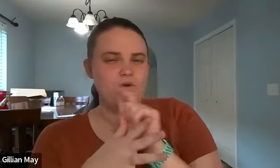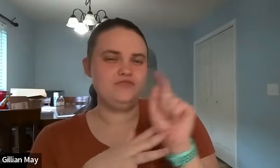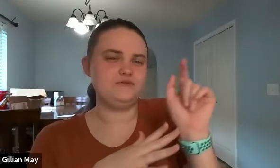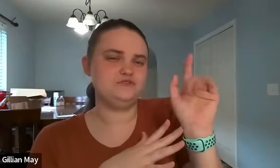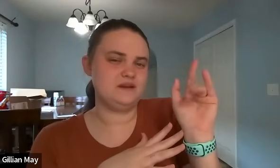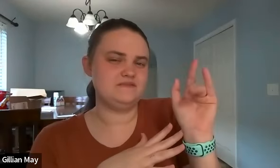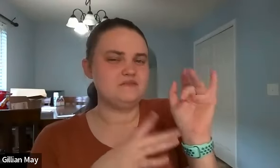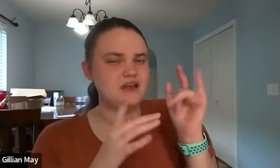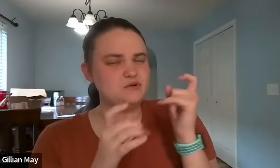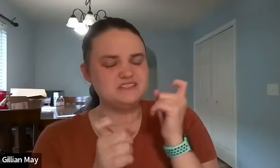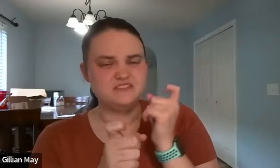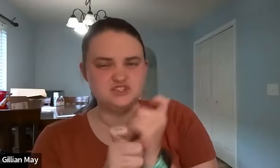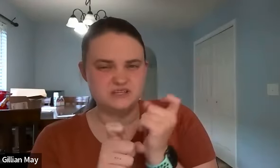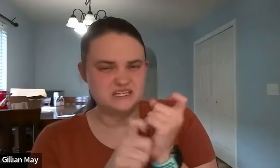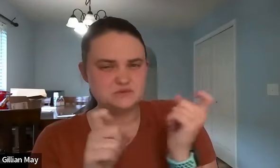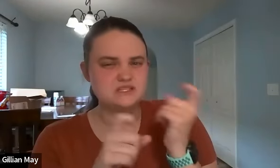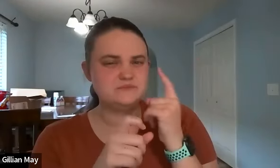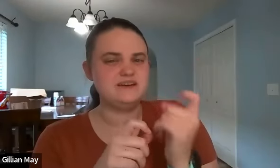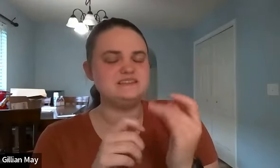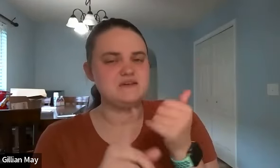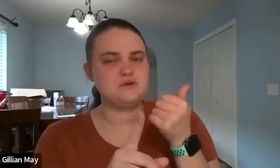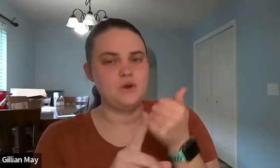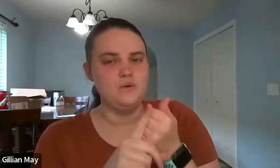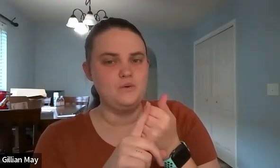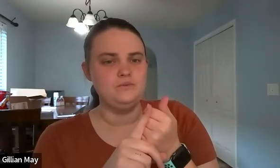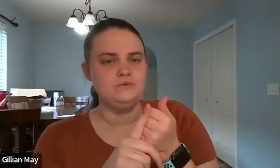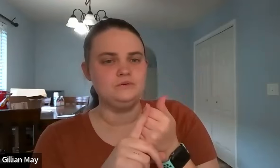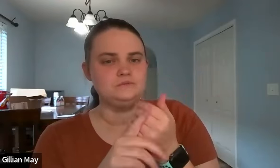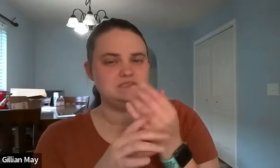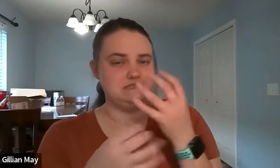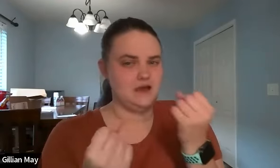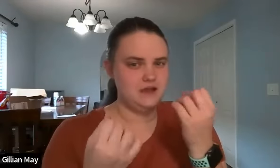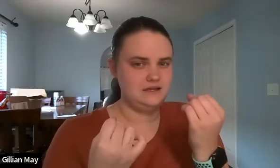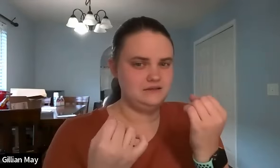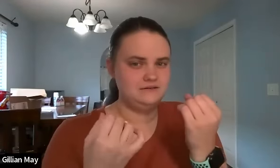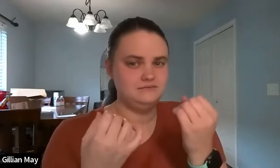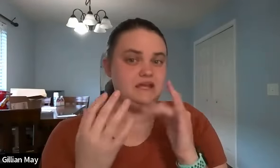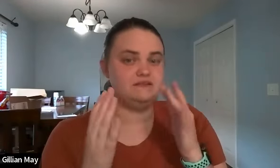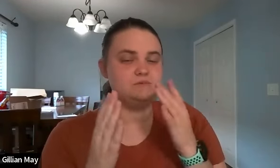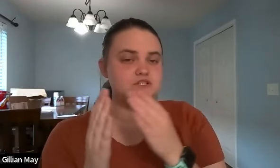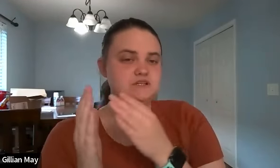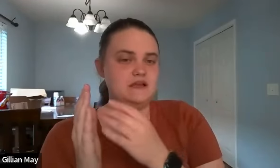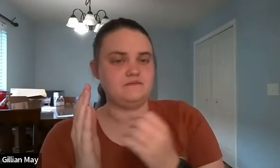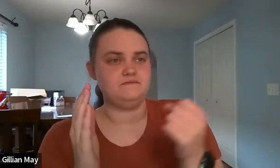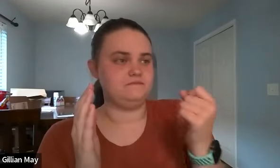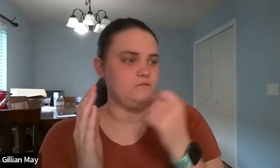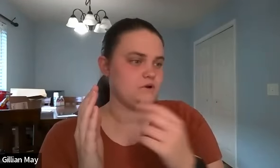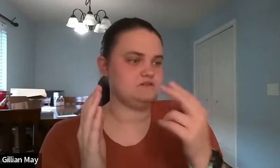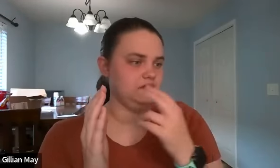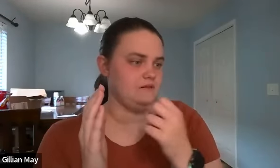1 through 25 are kind of always like the trickiest ones because they have their own sign, mainly especially like